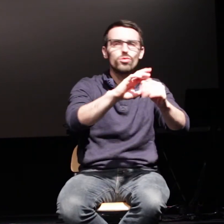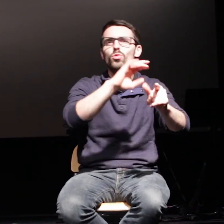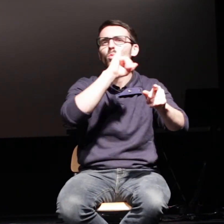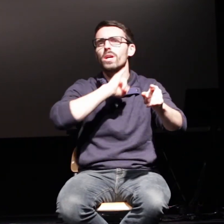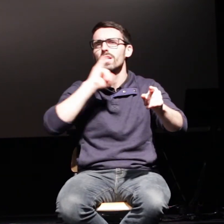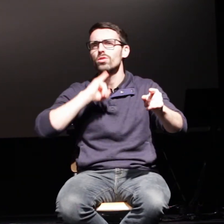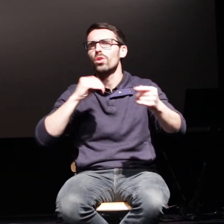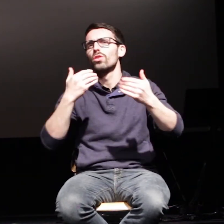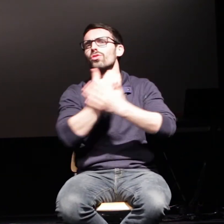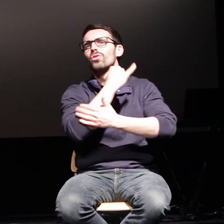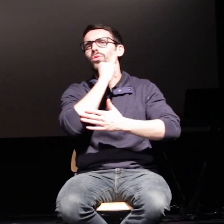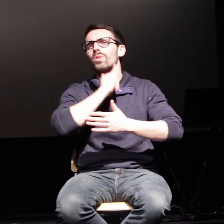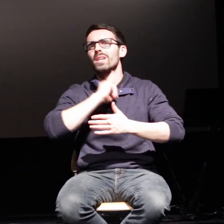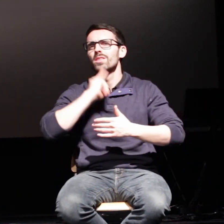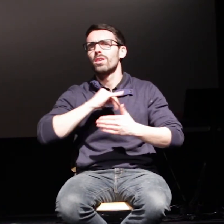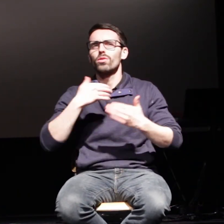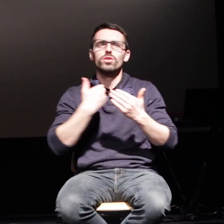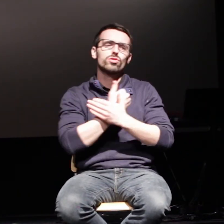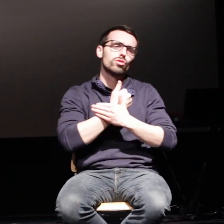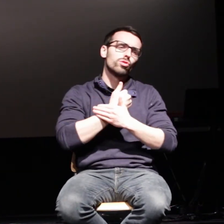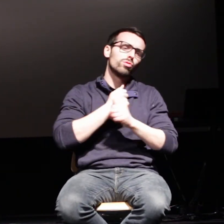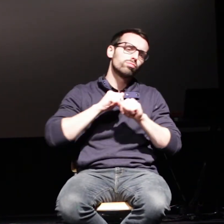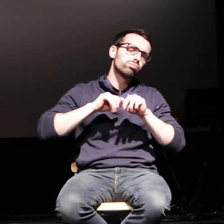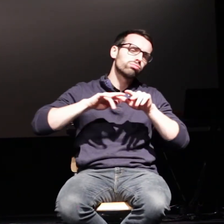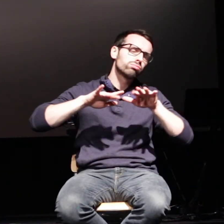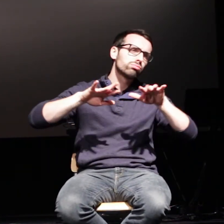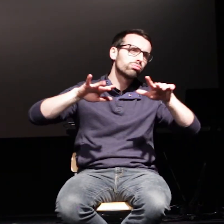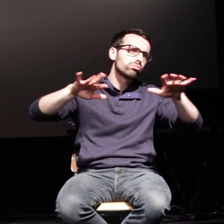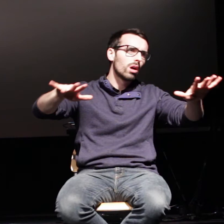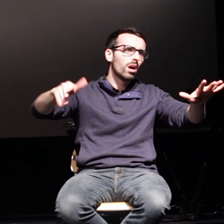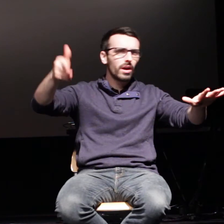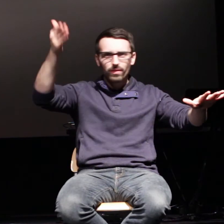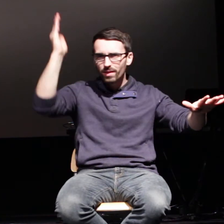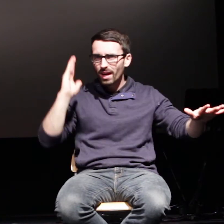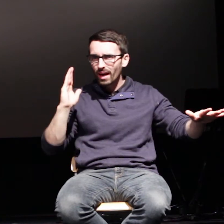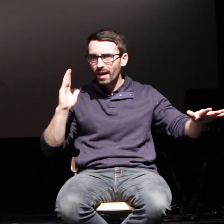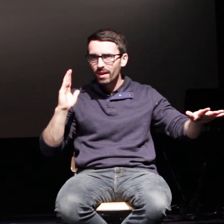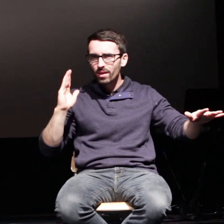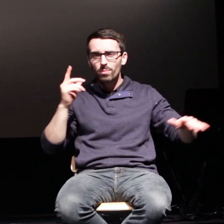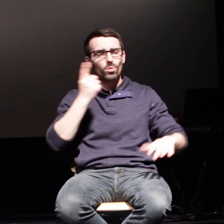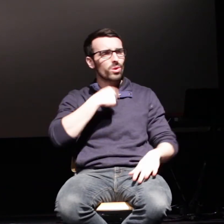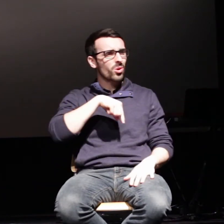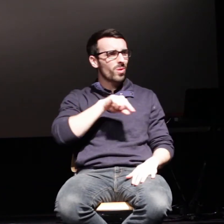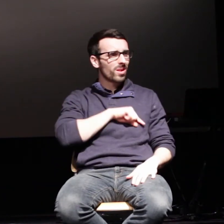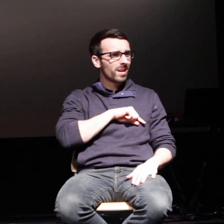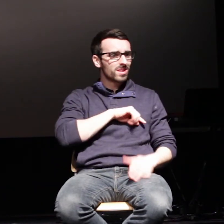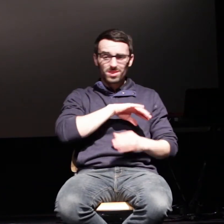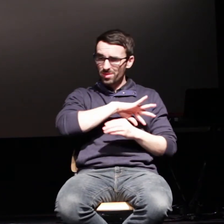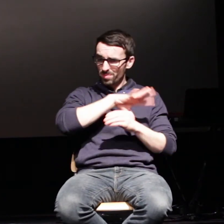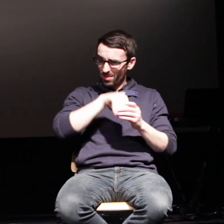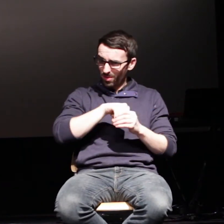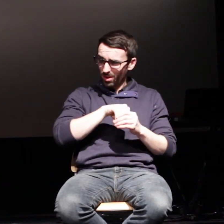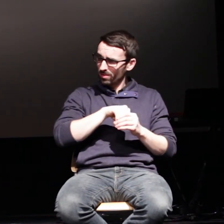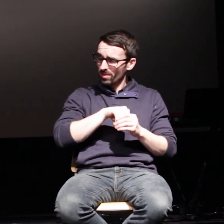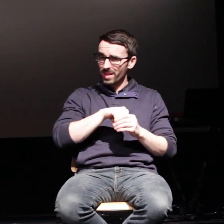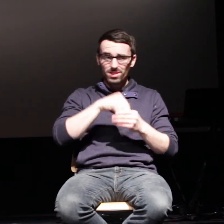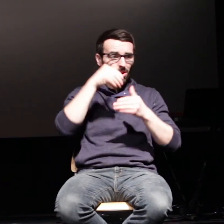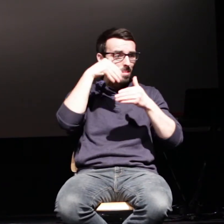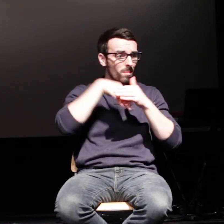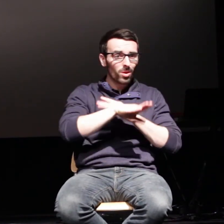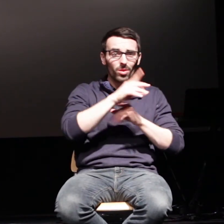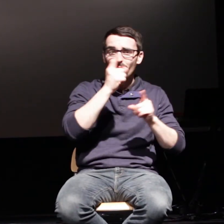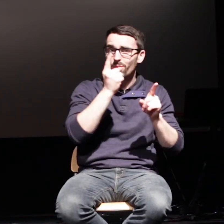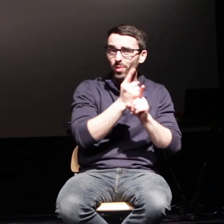movement of God in the world. And in this new Israel, what qualifies you to be a part of it is not your birthright.